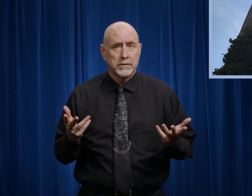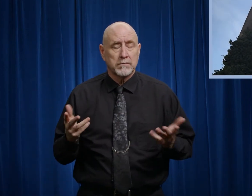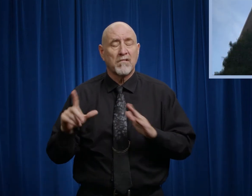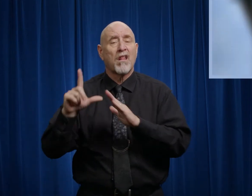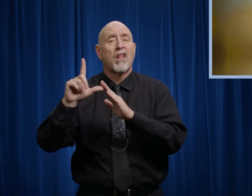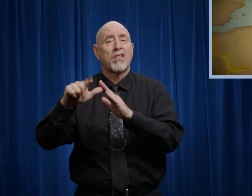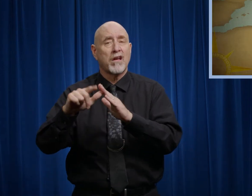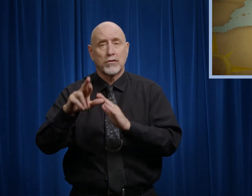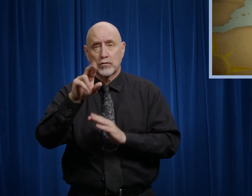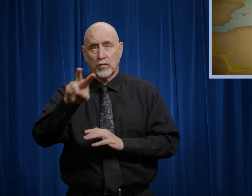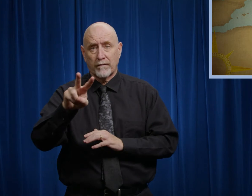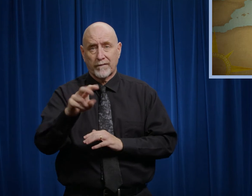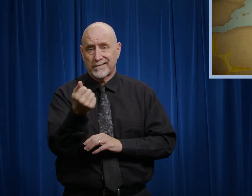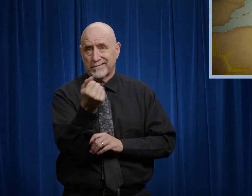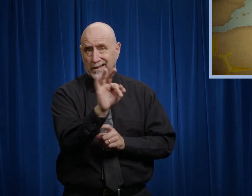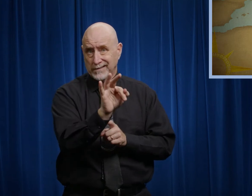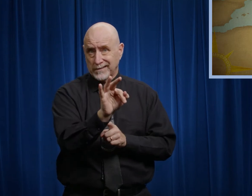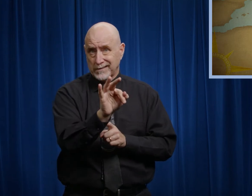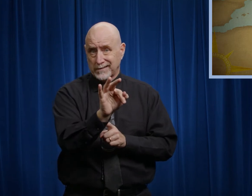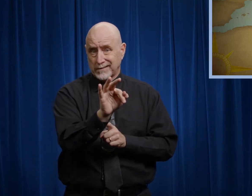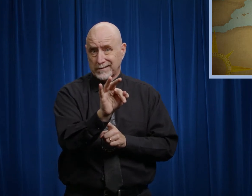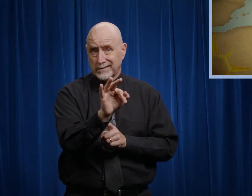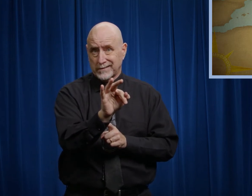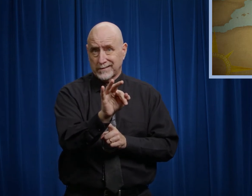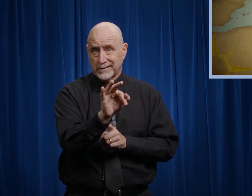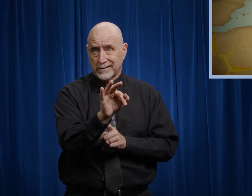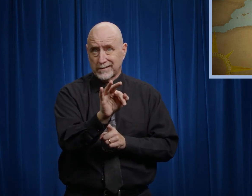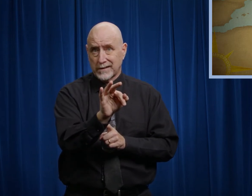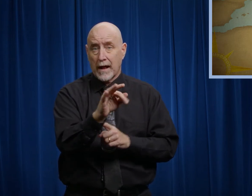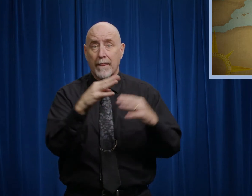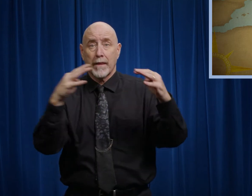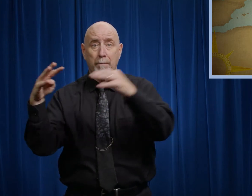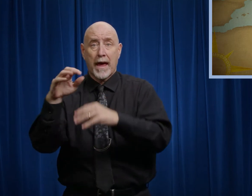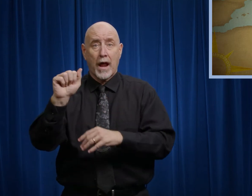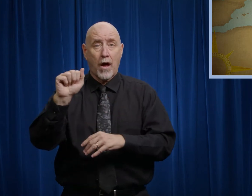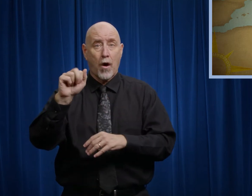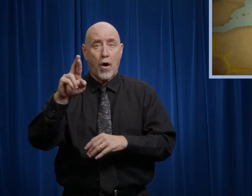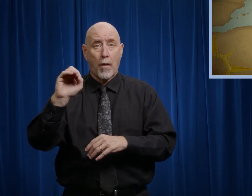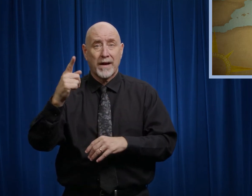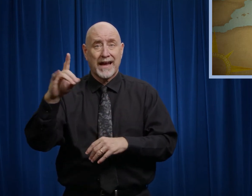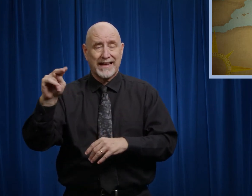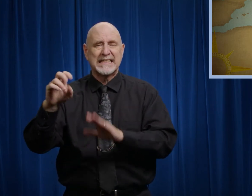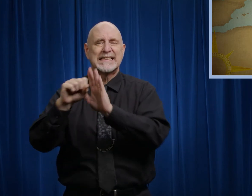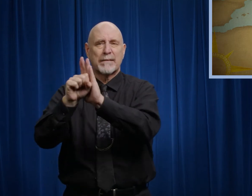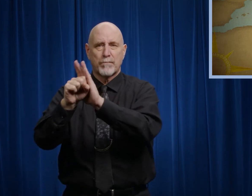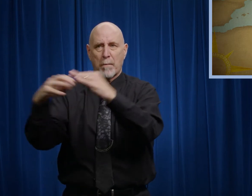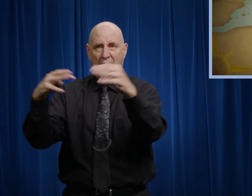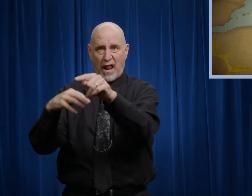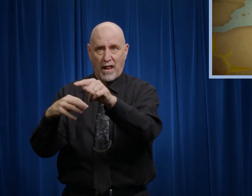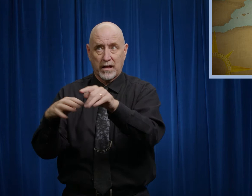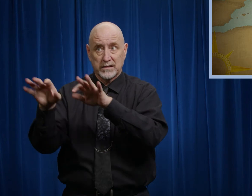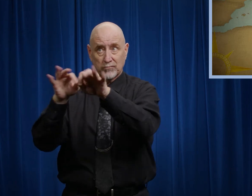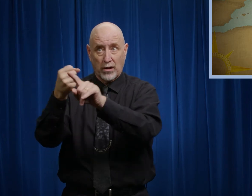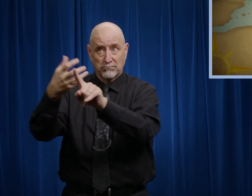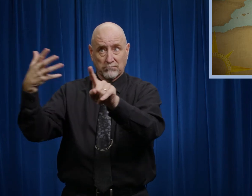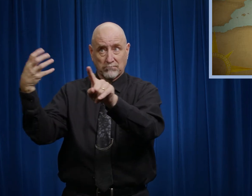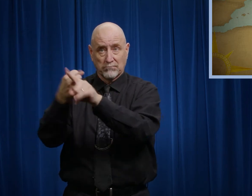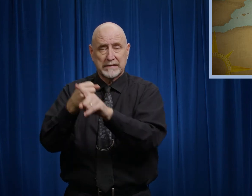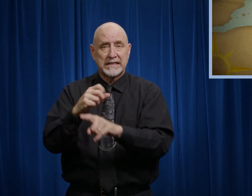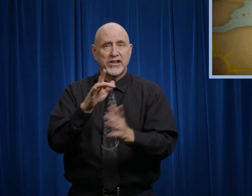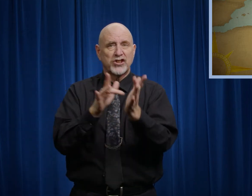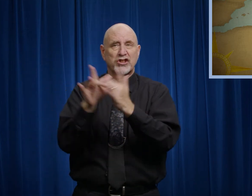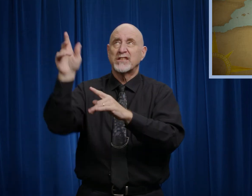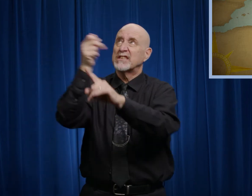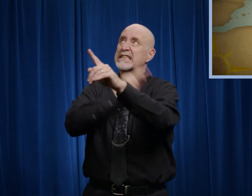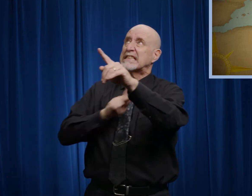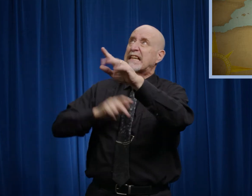God. Later, in Revelation 19, when the symbolic Battle of Armageddon is described,